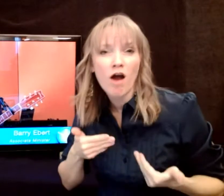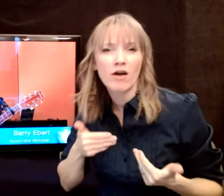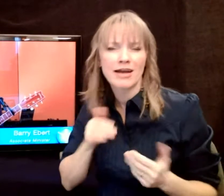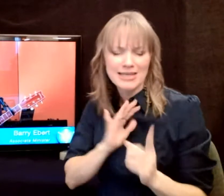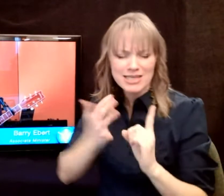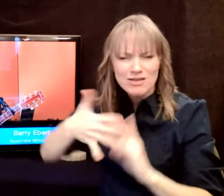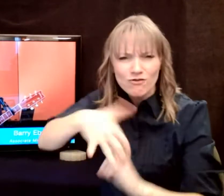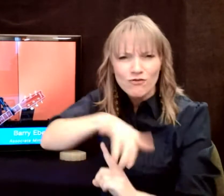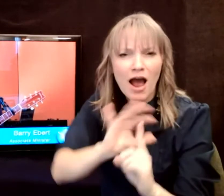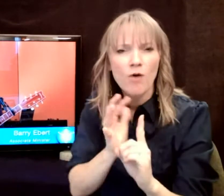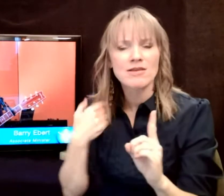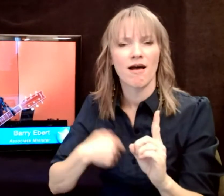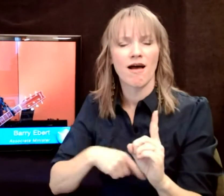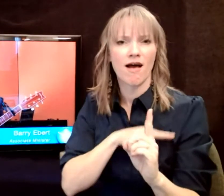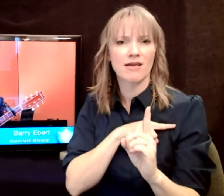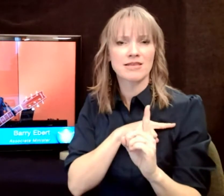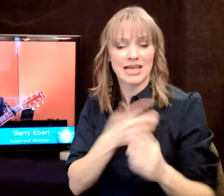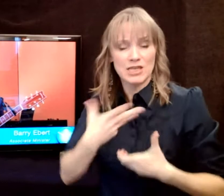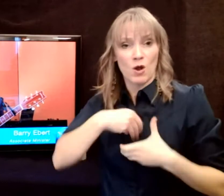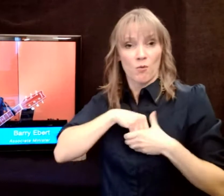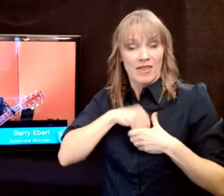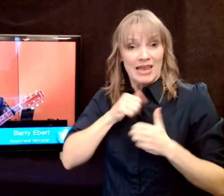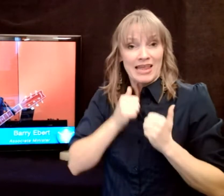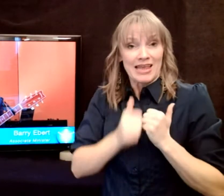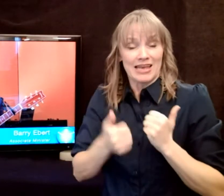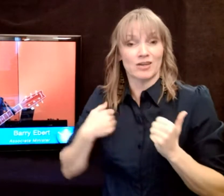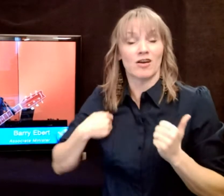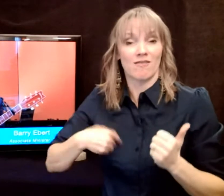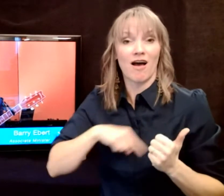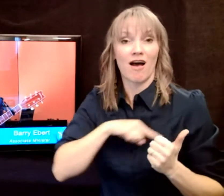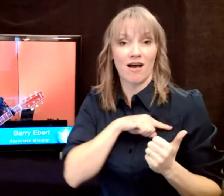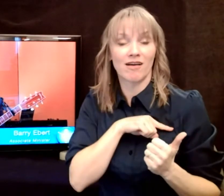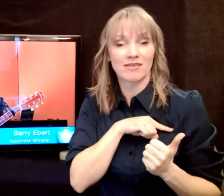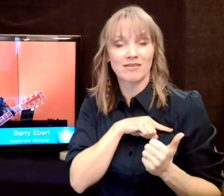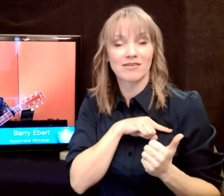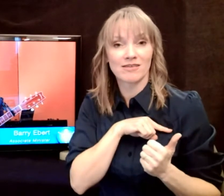us, within each of us.